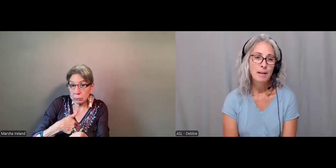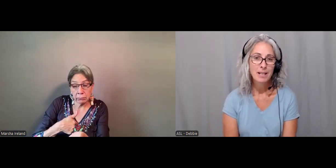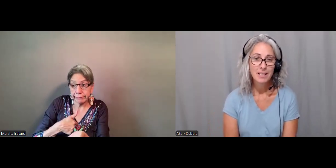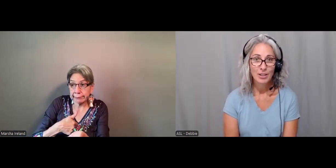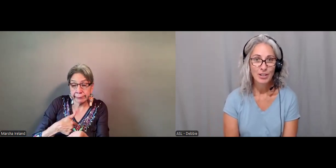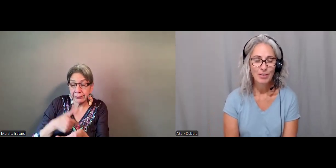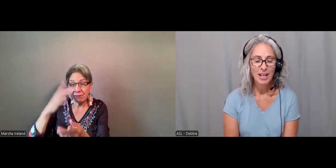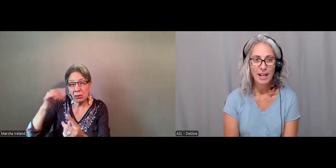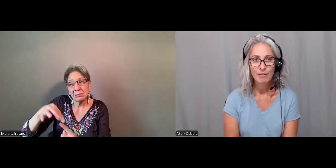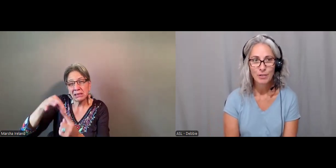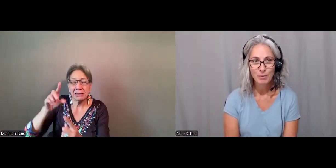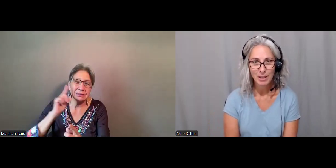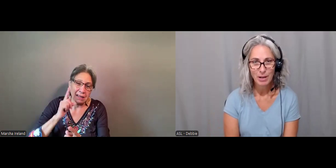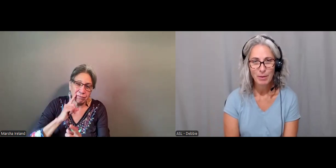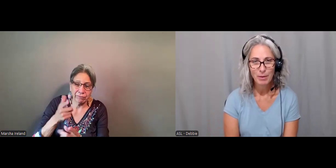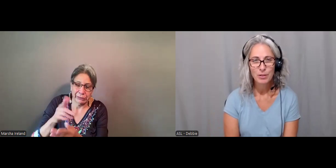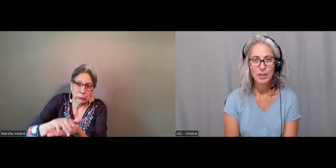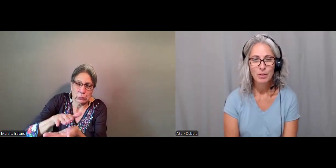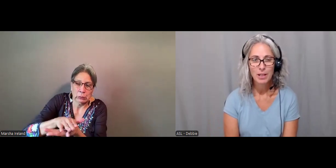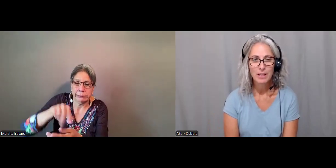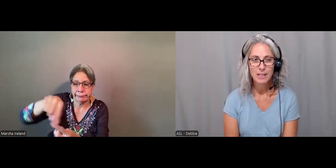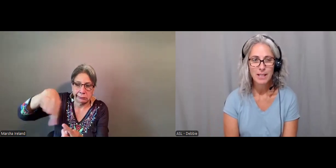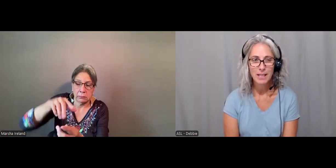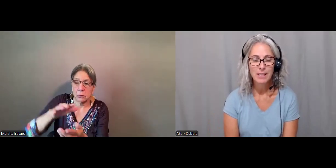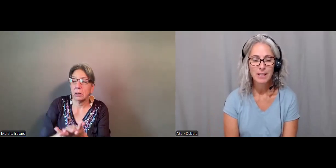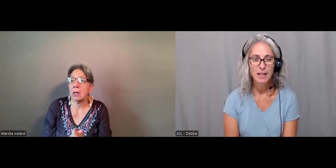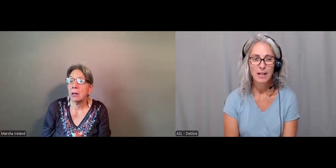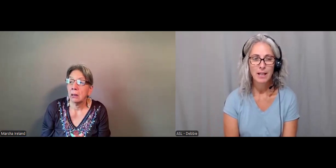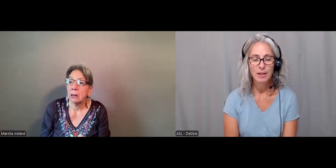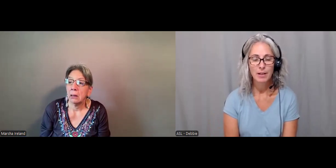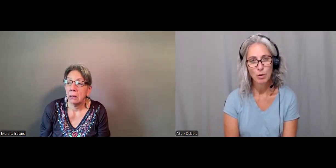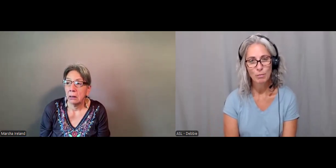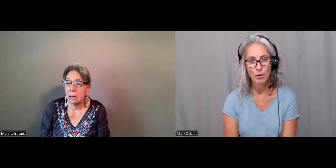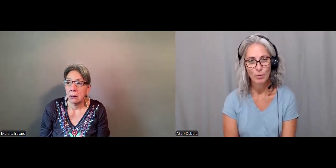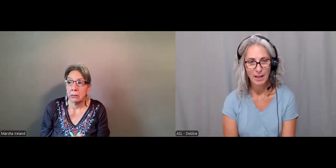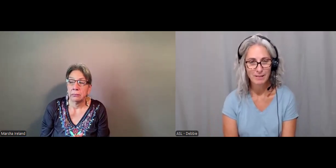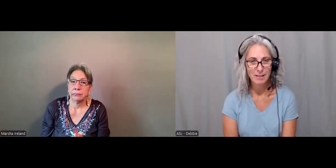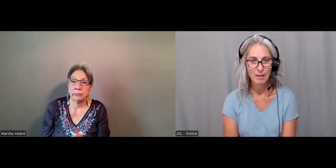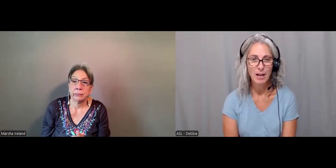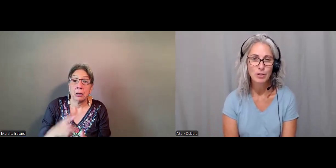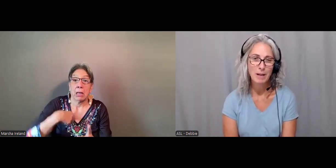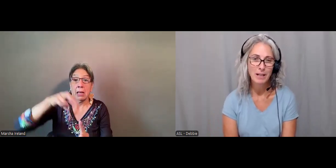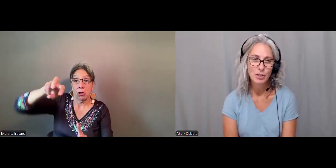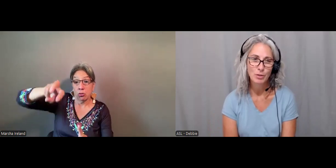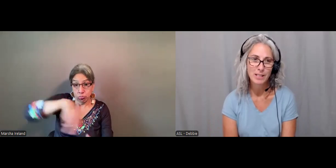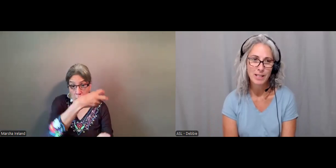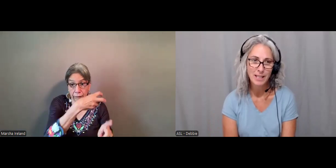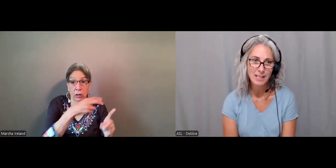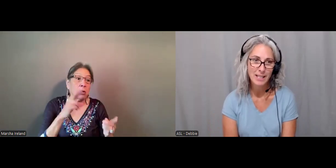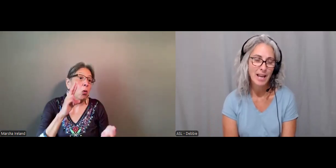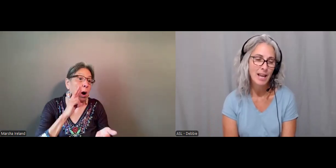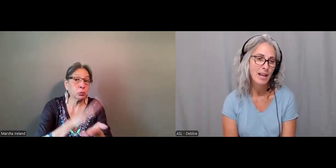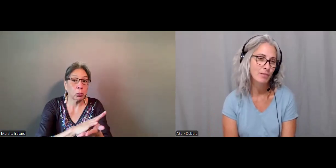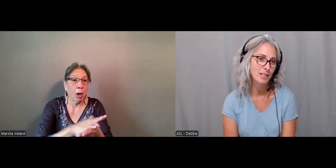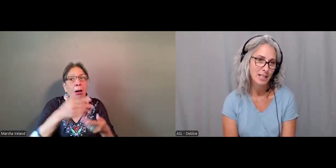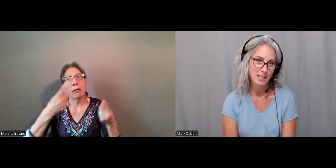And I must tell you that every week I went there during the week and stayed and came home on the weekends. I would have to go back to school on Sundays,